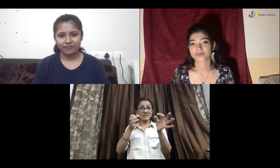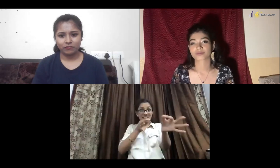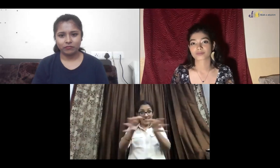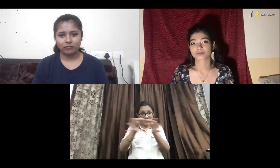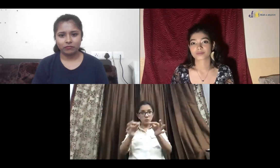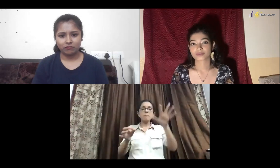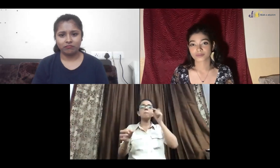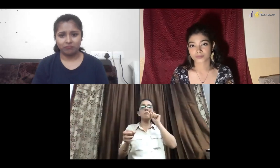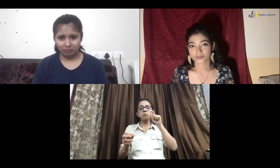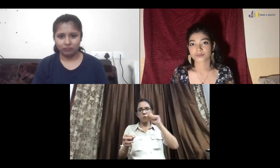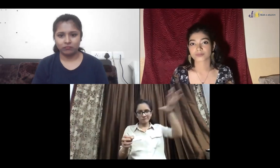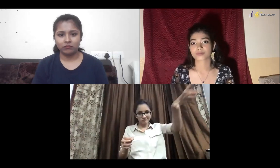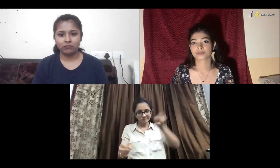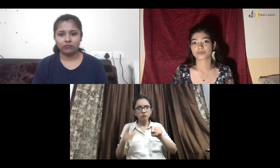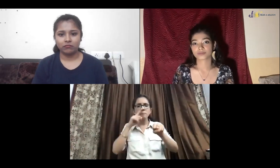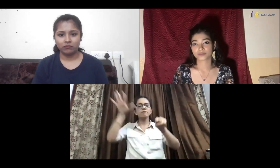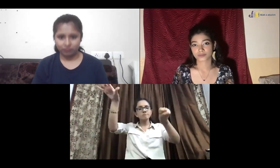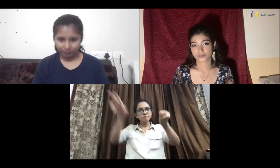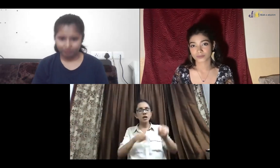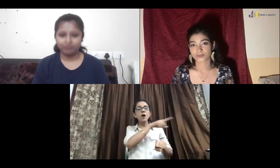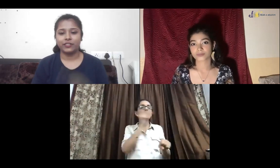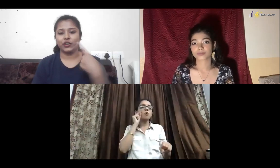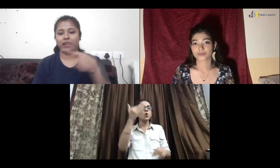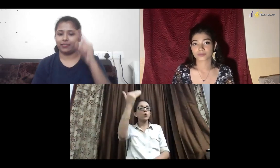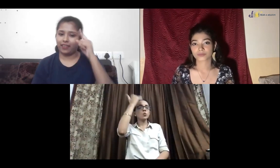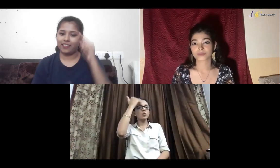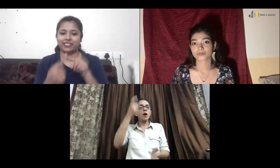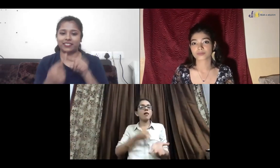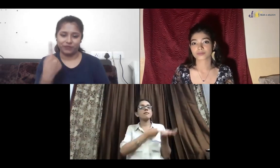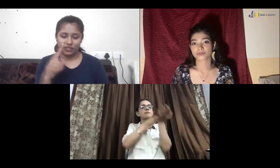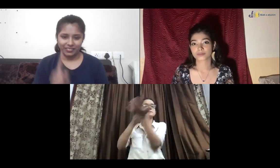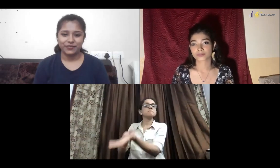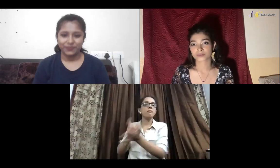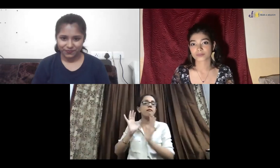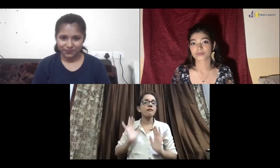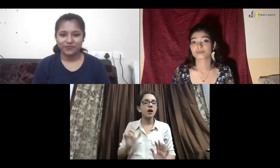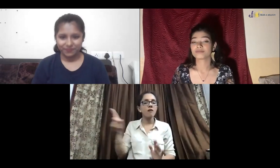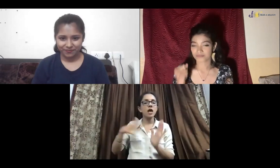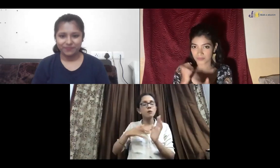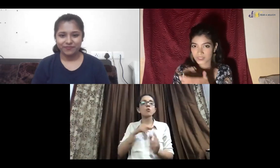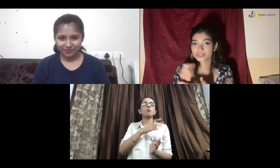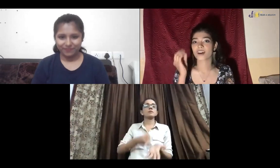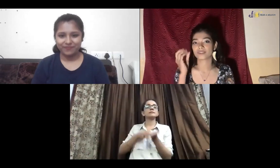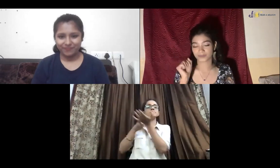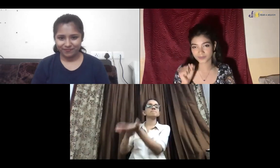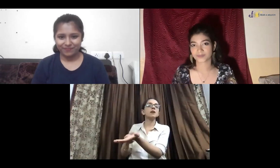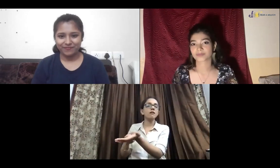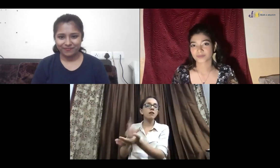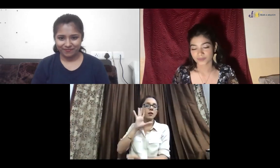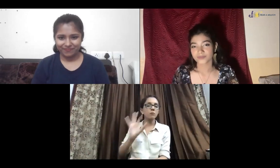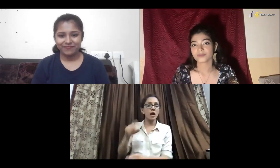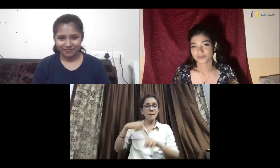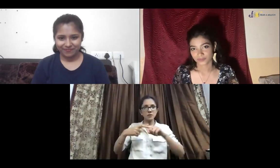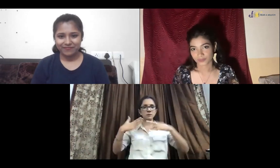just, after that they will get to know. So we I agree, should be totally. I agree. yeah, so